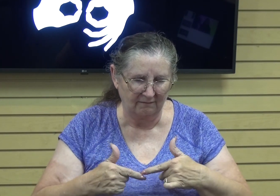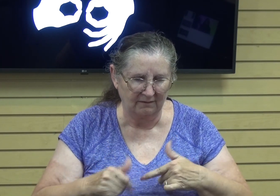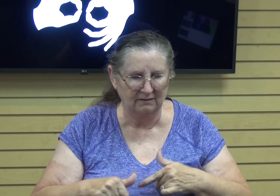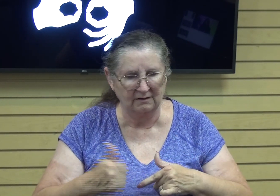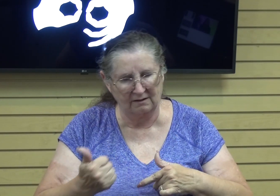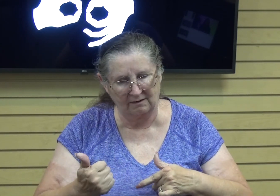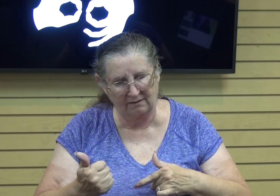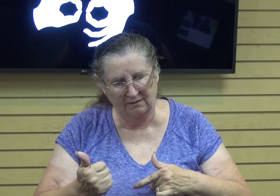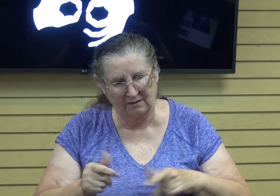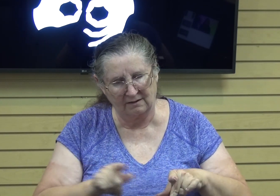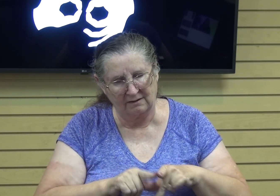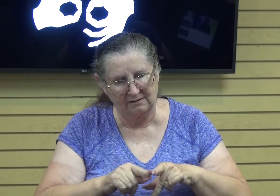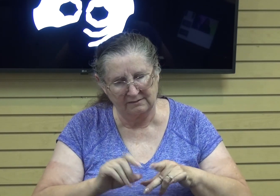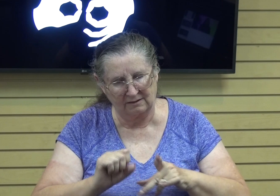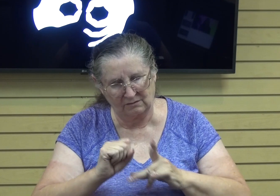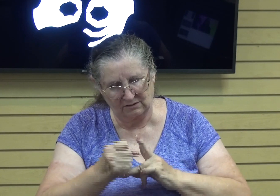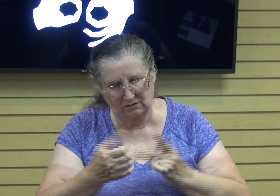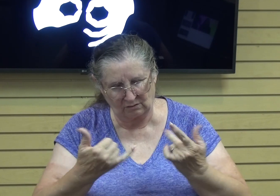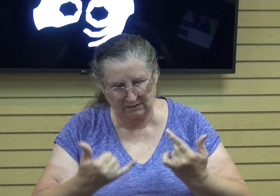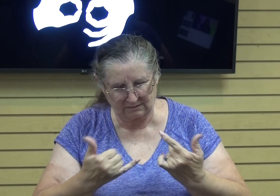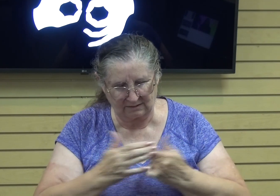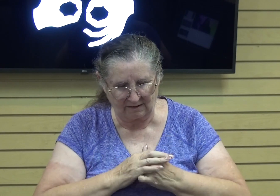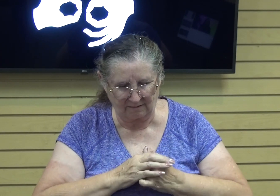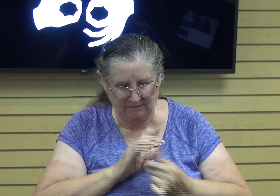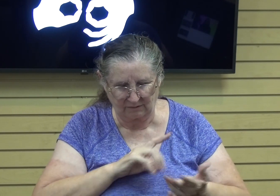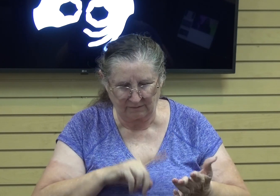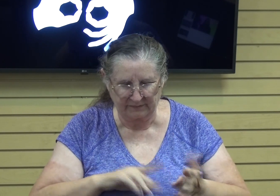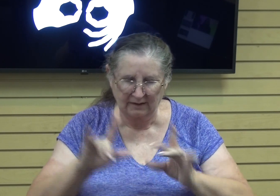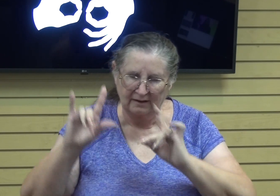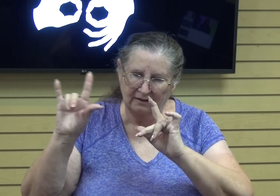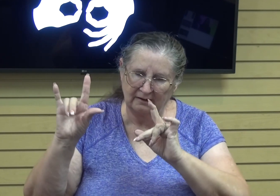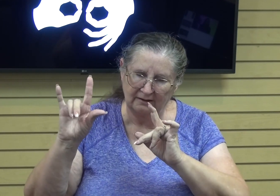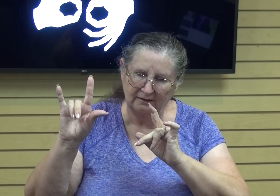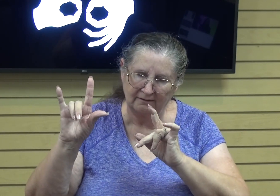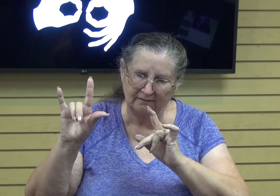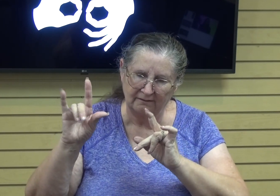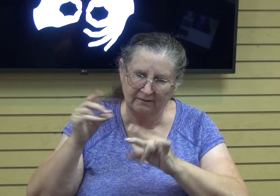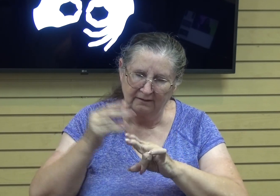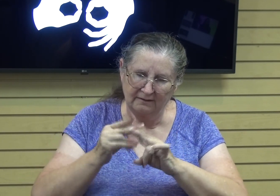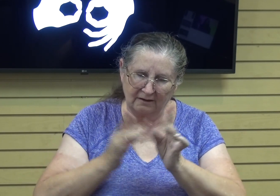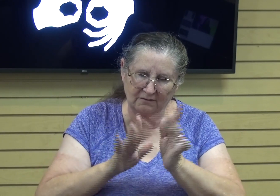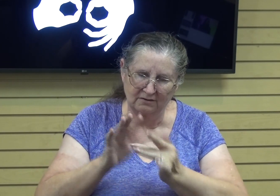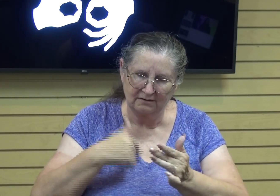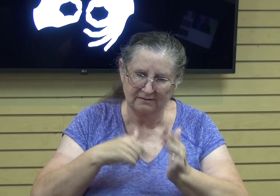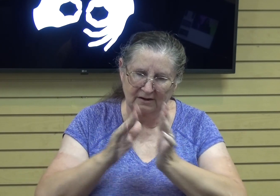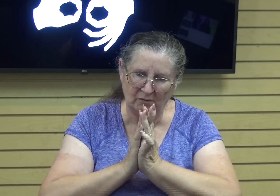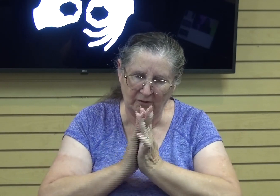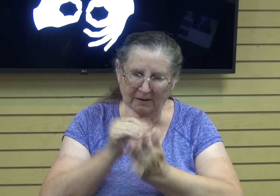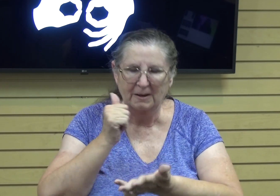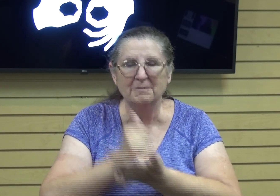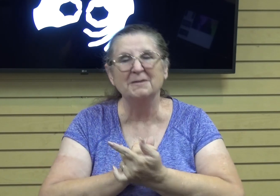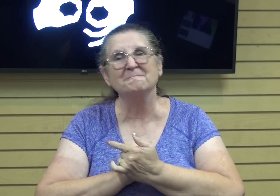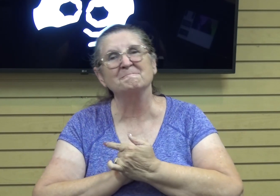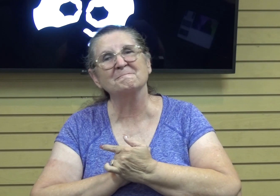in the same situation right now, Lord. I love you, and it's in Jesus' name that I pray. Amen. So thank you.